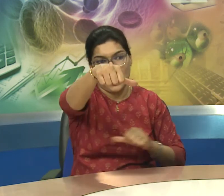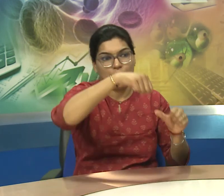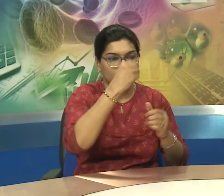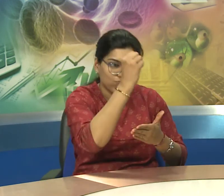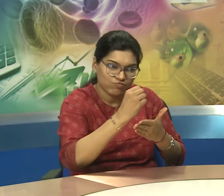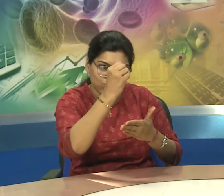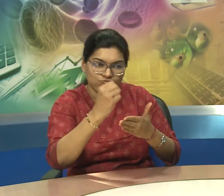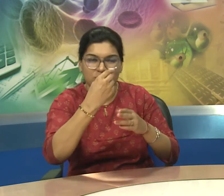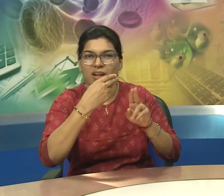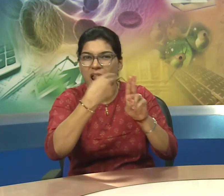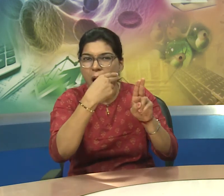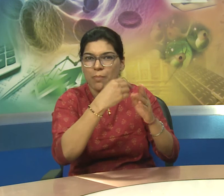They give brand names